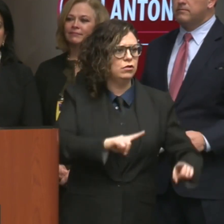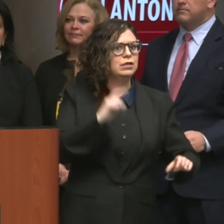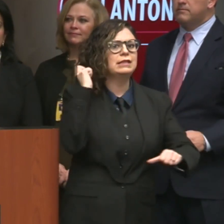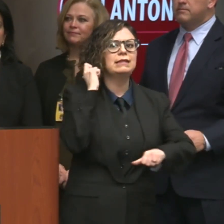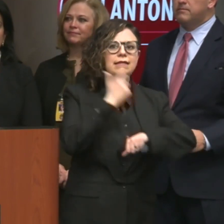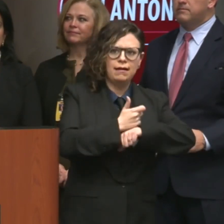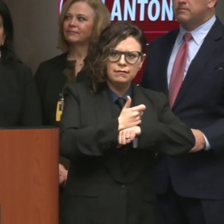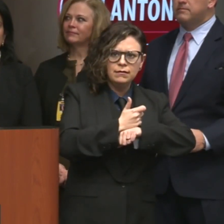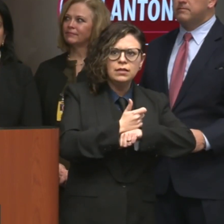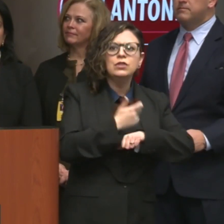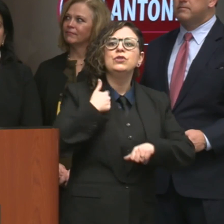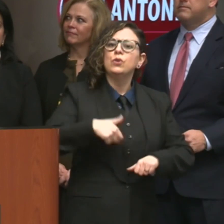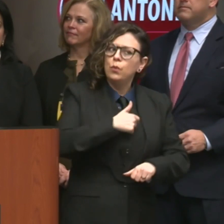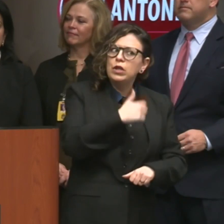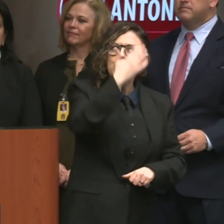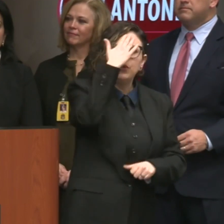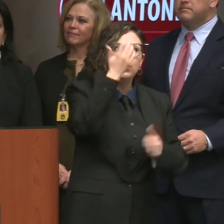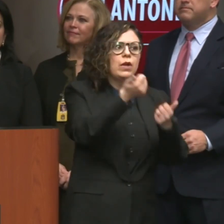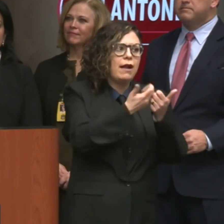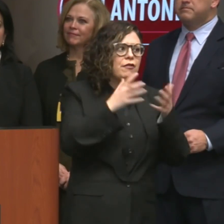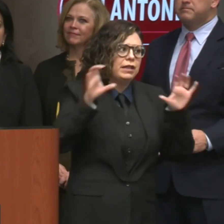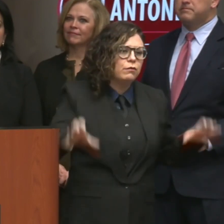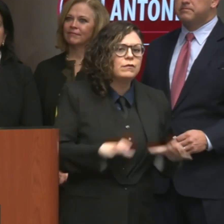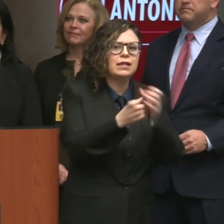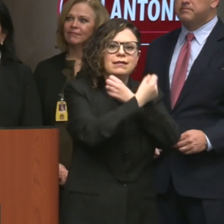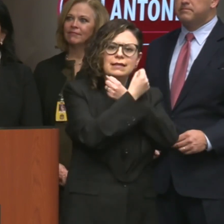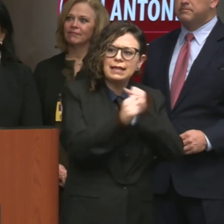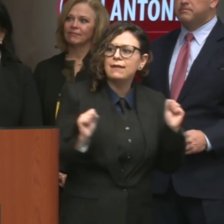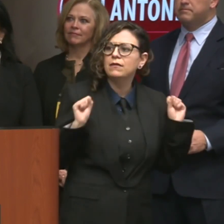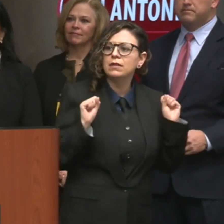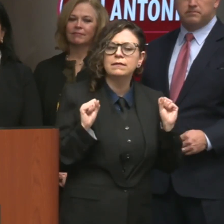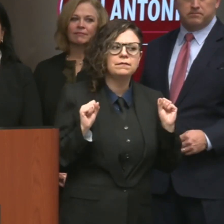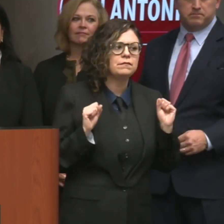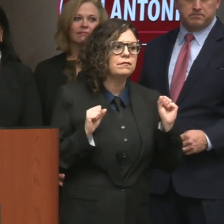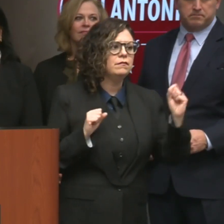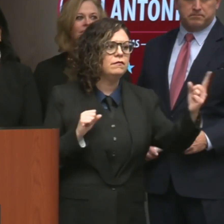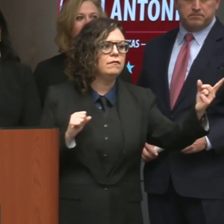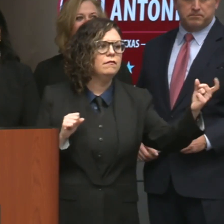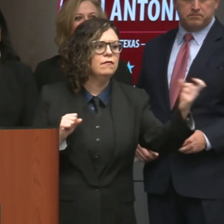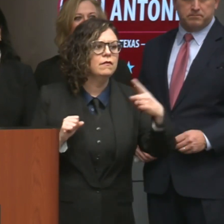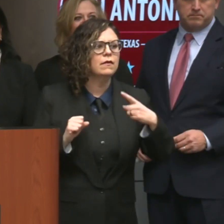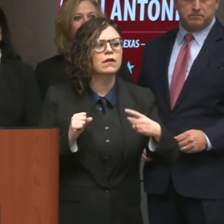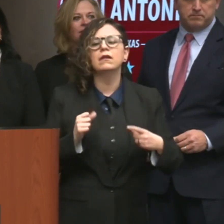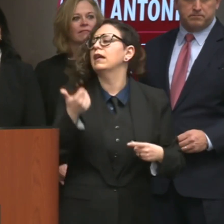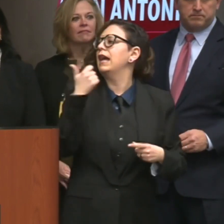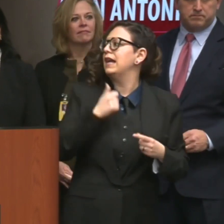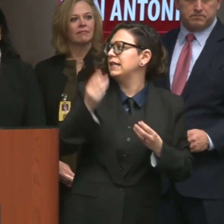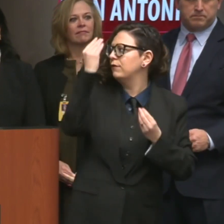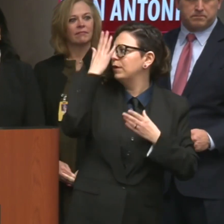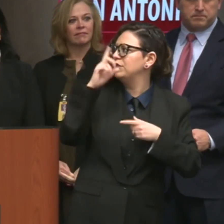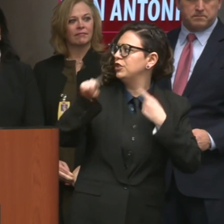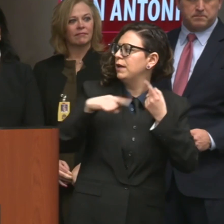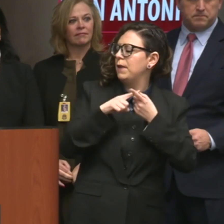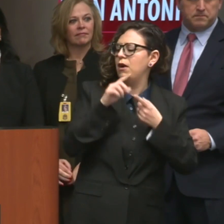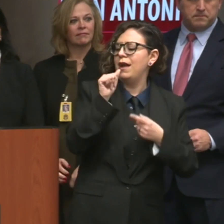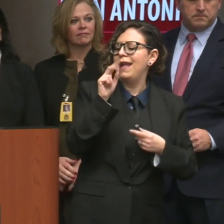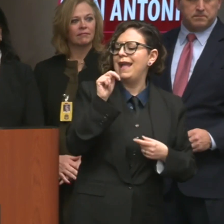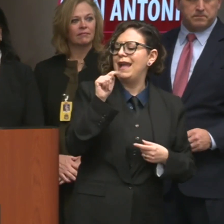that this was going to be done safely. Could someone from the city about antidote or any kind of